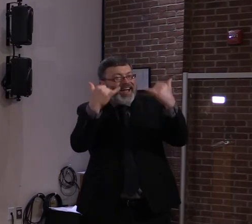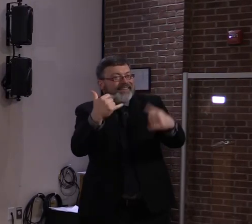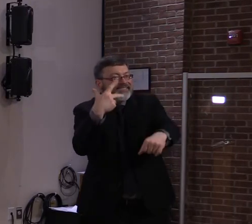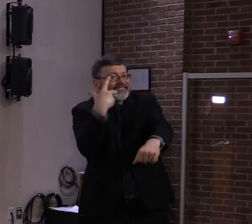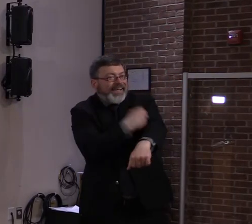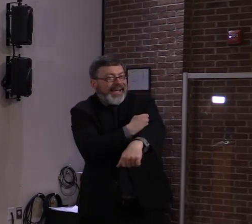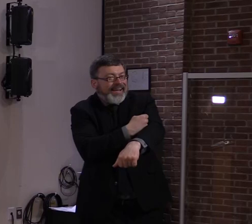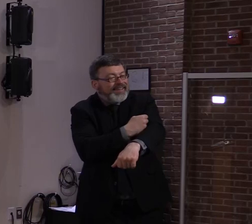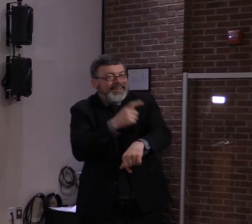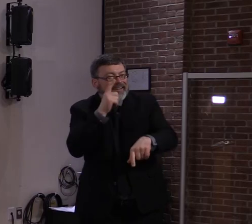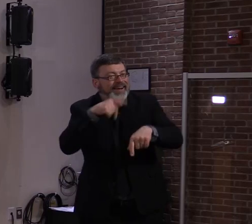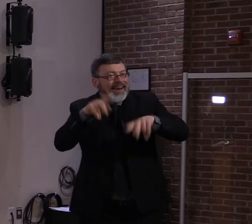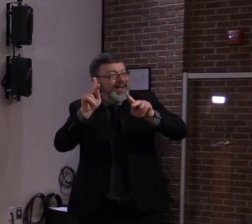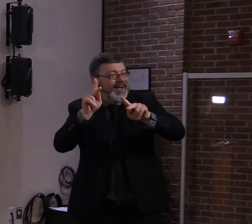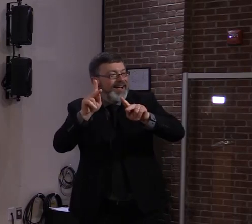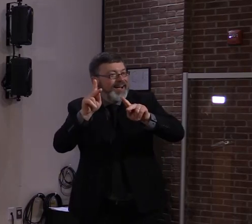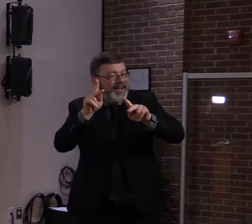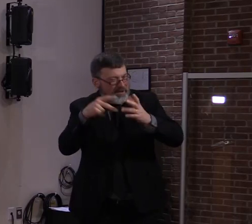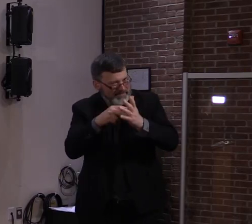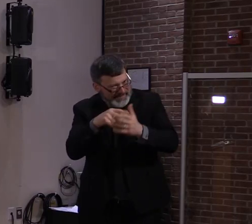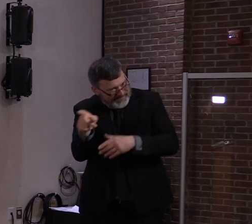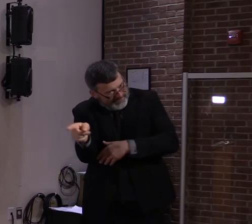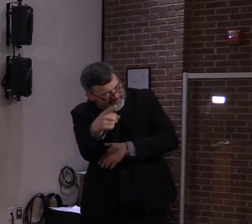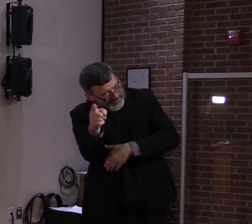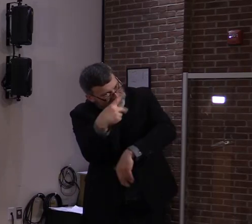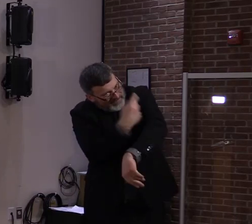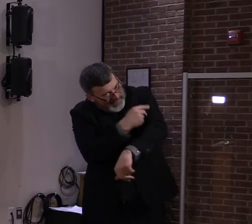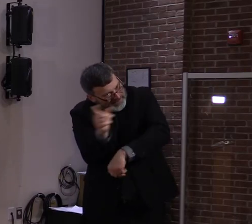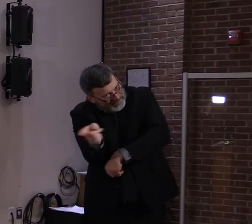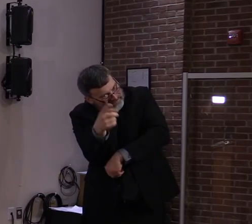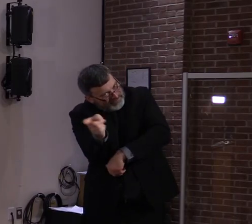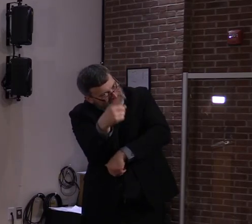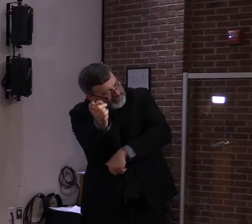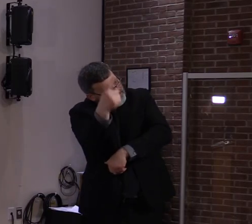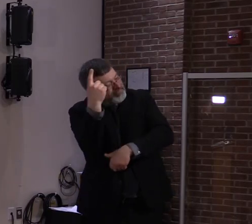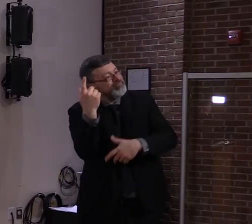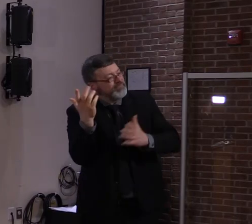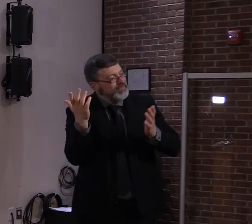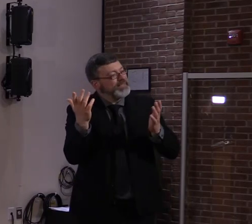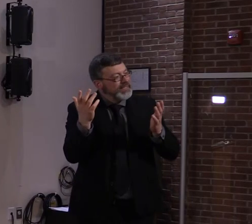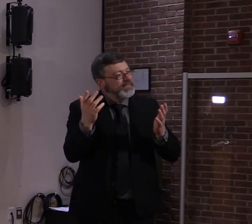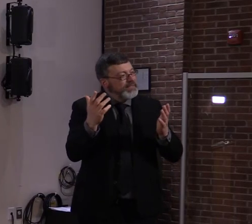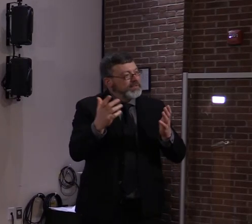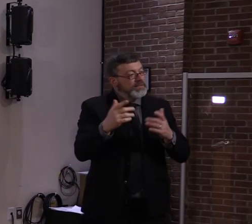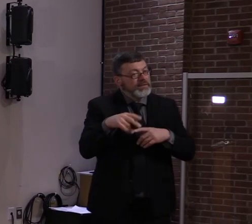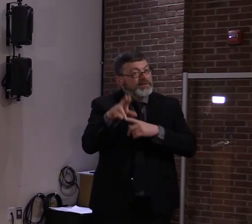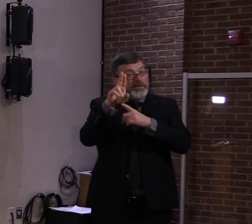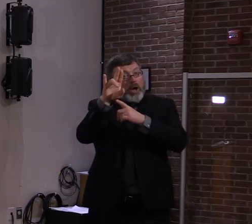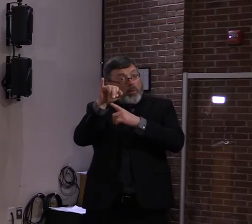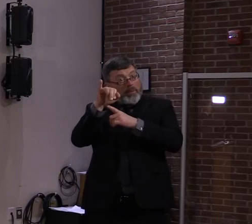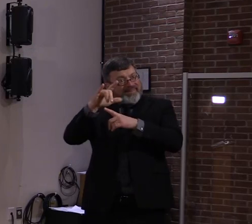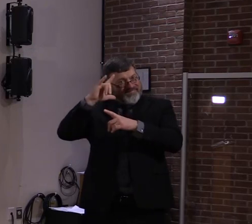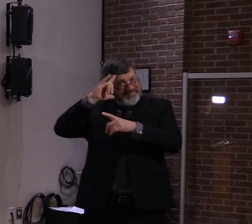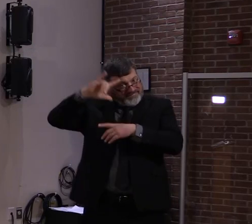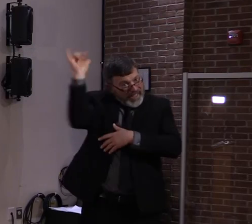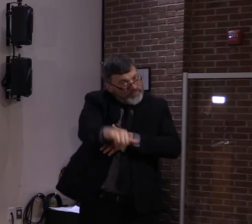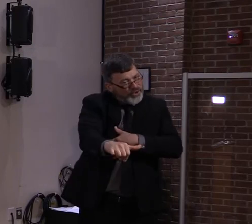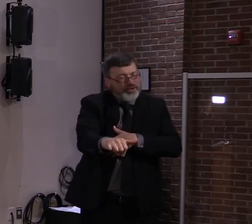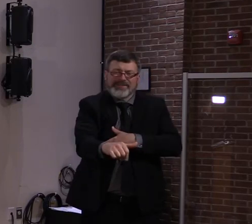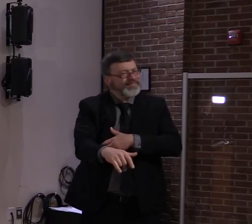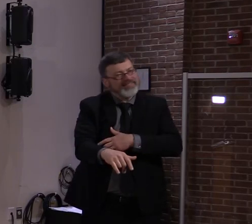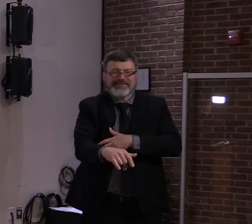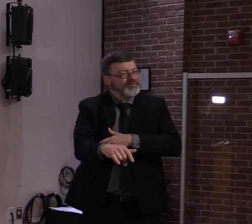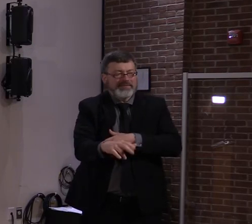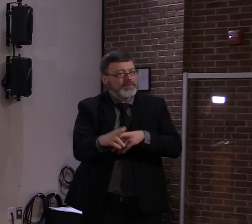nature. Longer-term or long-term disabilities or health conditions would fall under another another type of benefit.